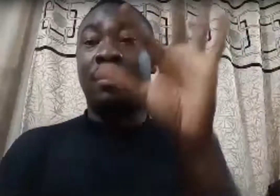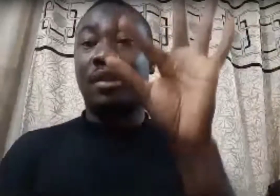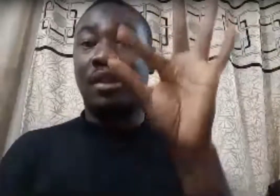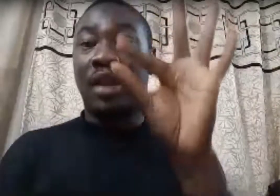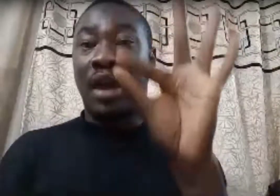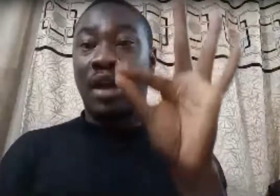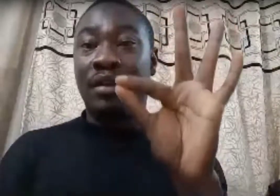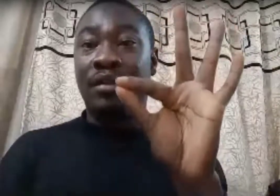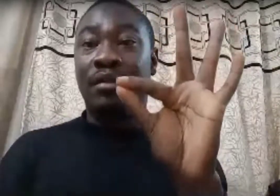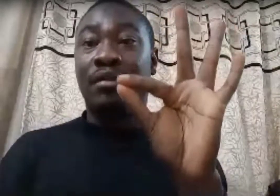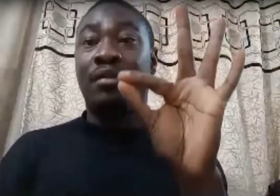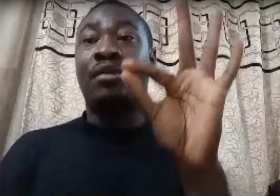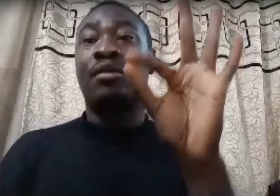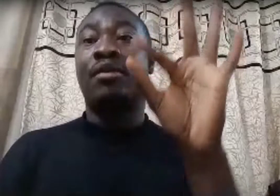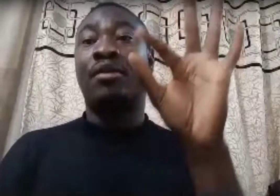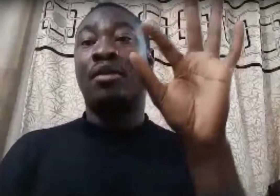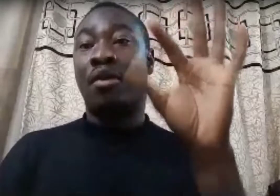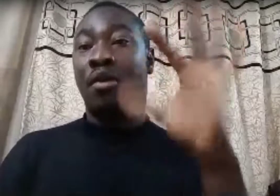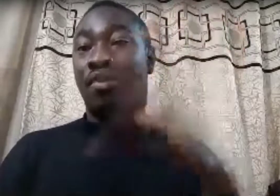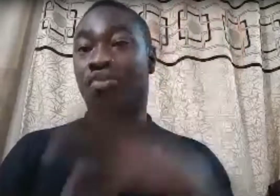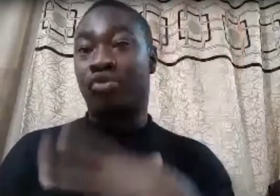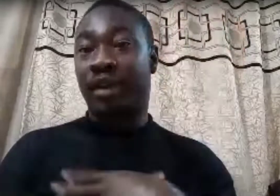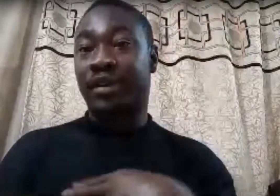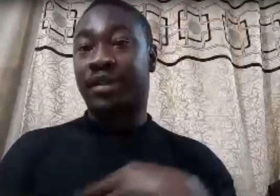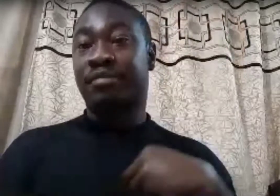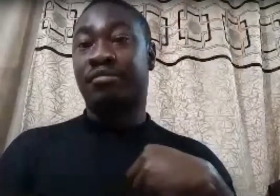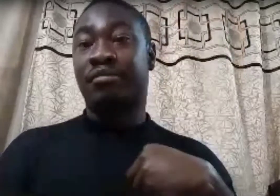999,900. Sorry,